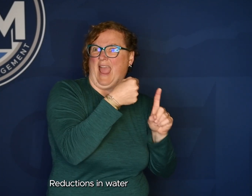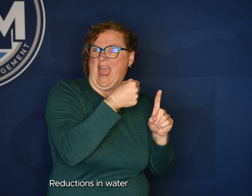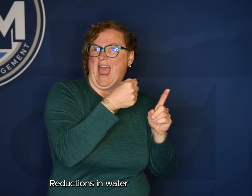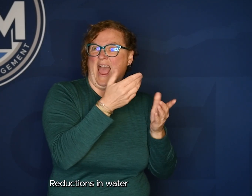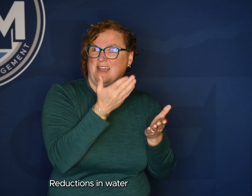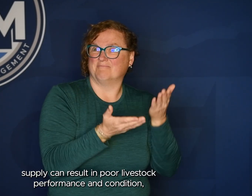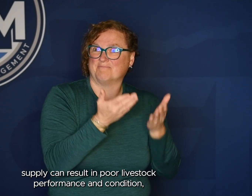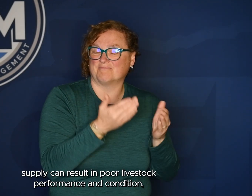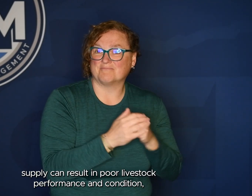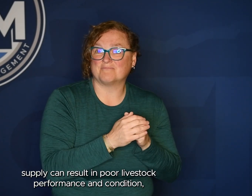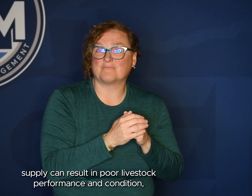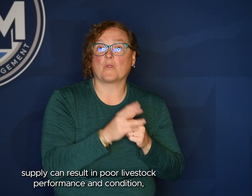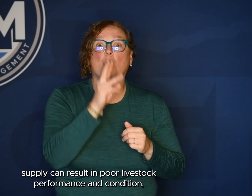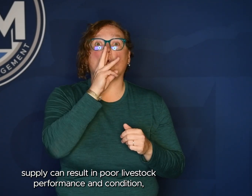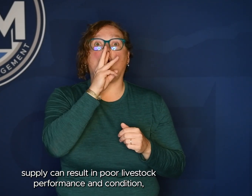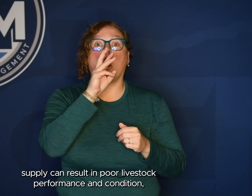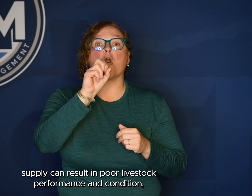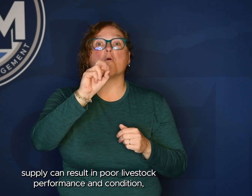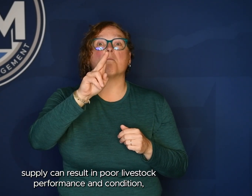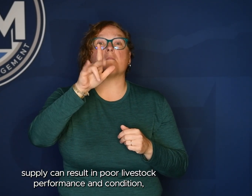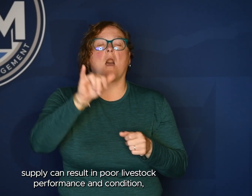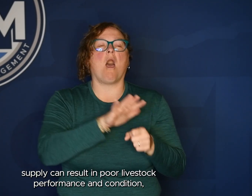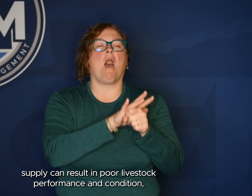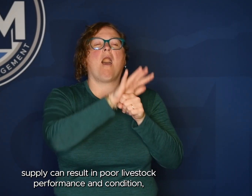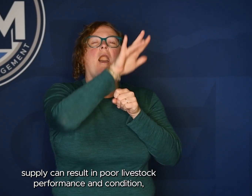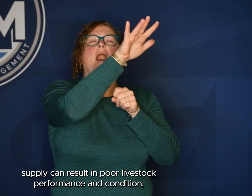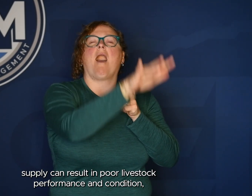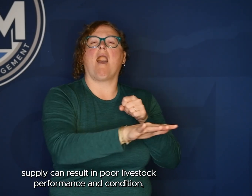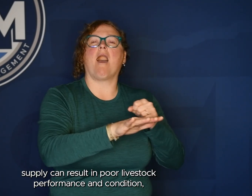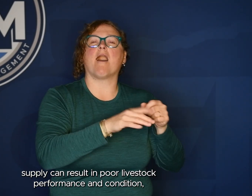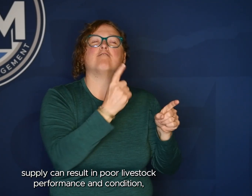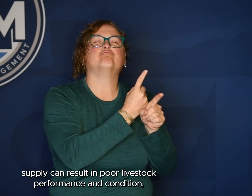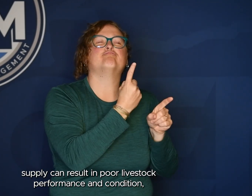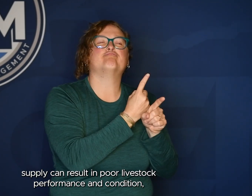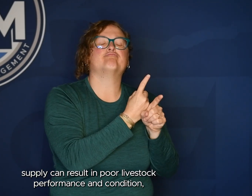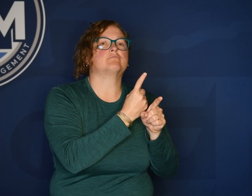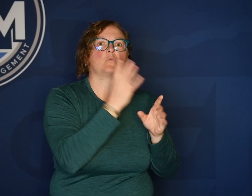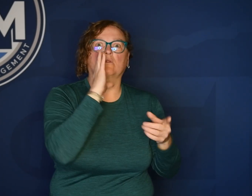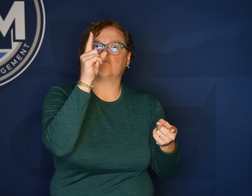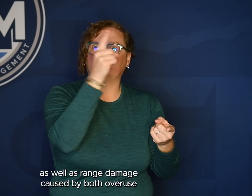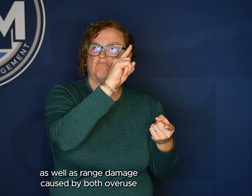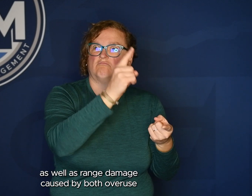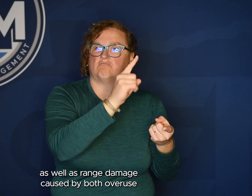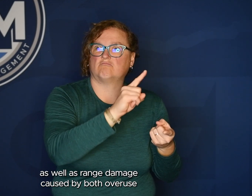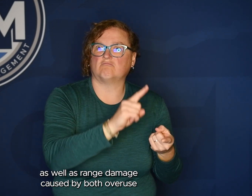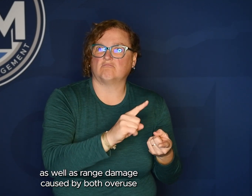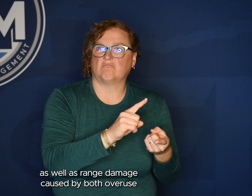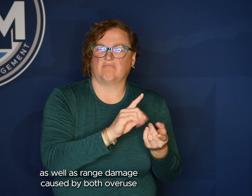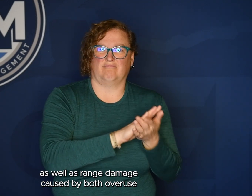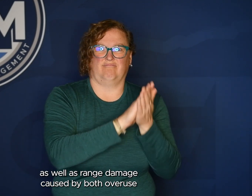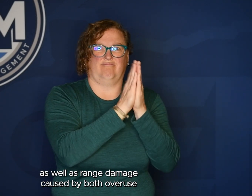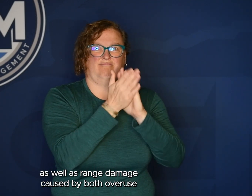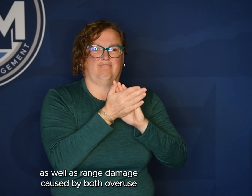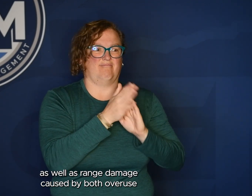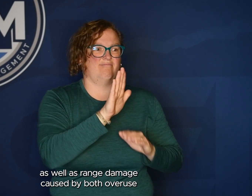Reductions in water supply can result in poor livestock performance and condition, as well as range damage caused by